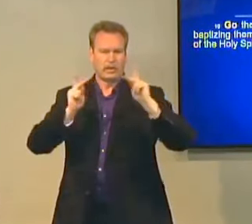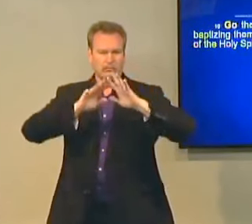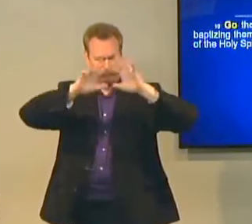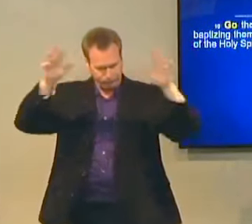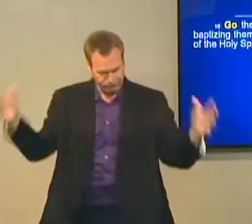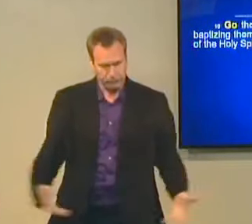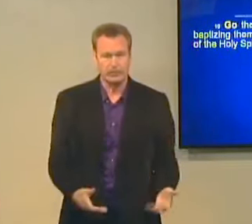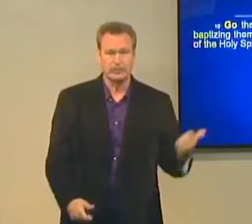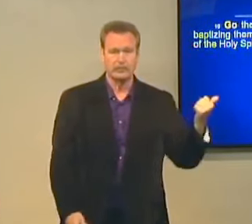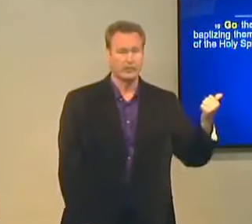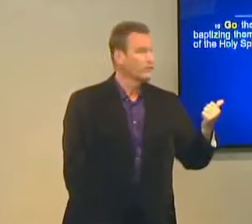the Gentiles